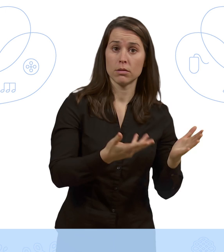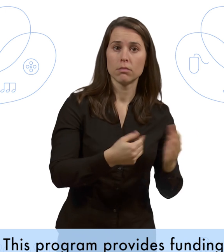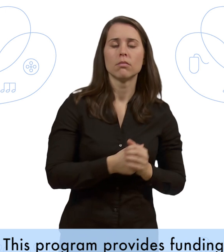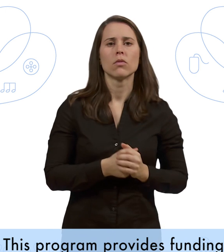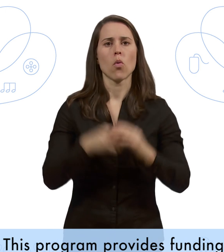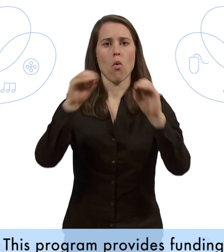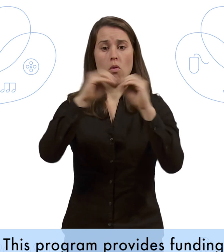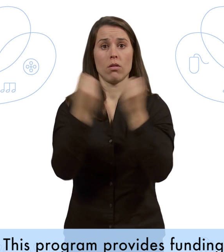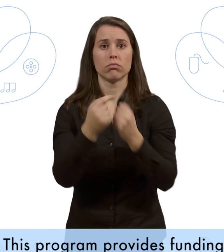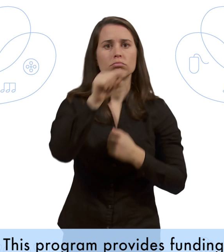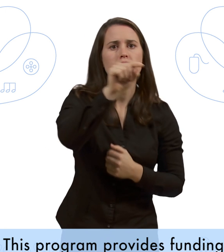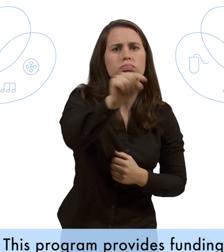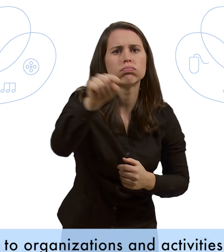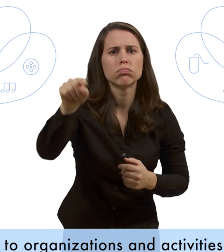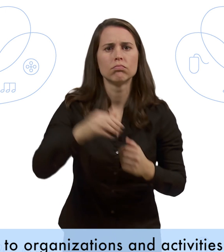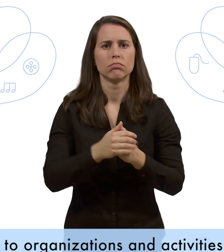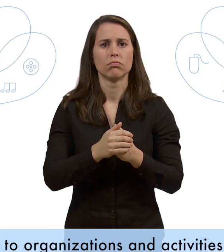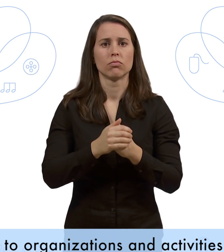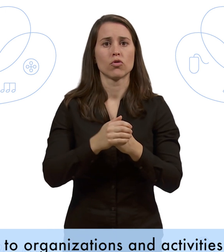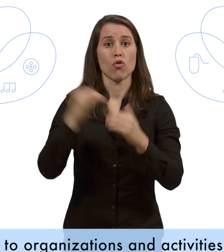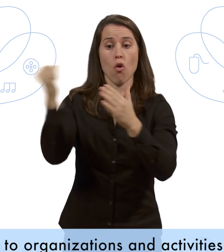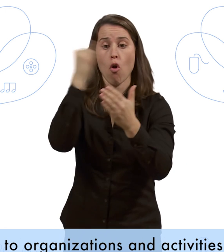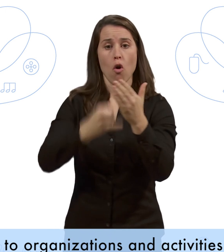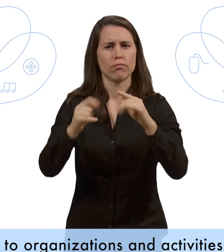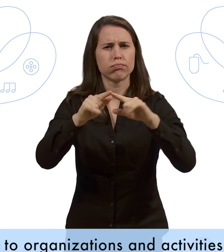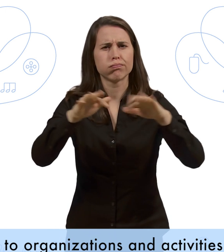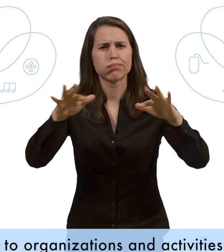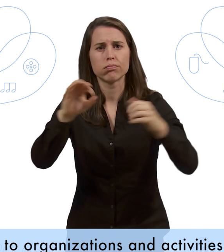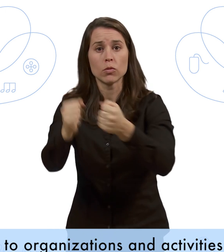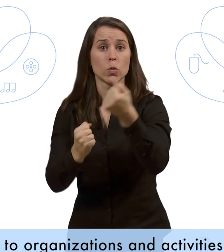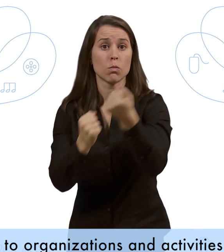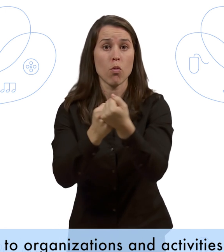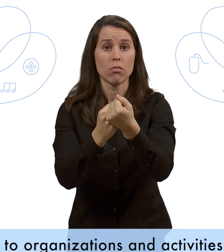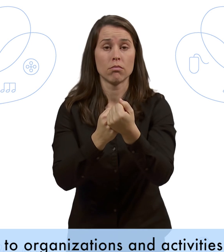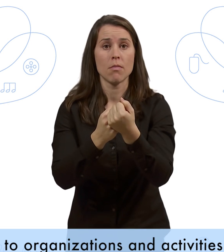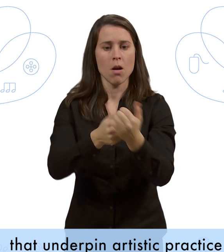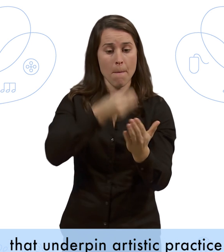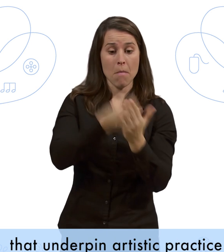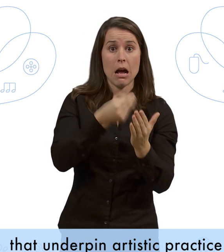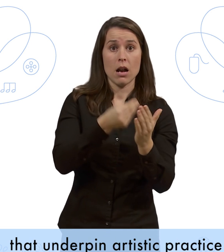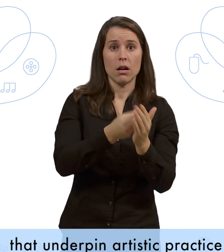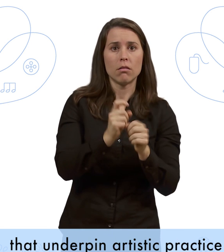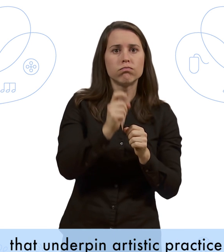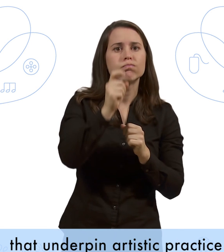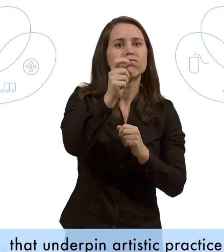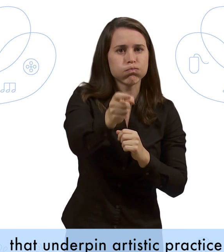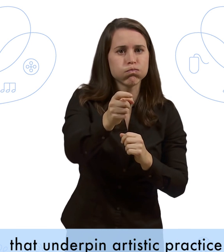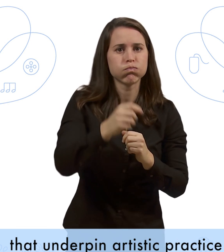This program provides funding to organizations and activities that underpin artistic practice